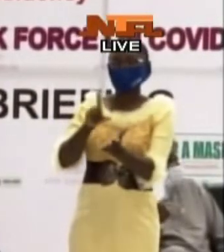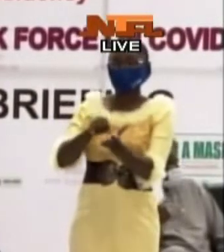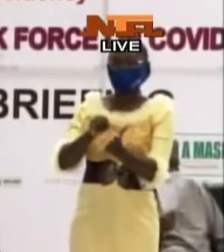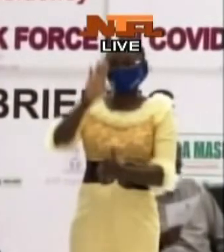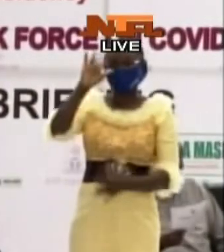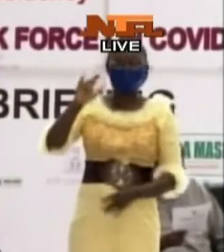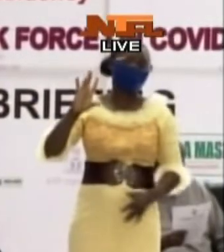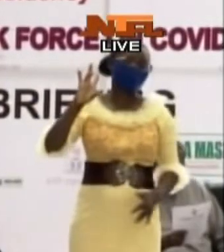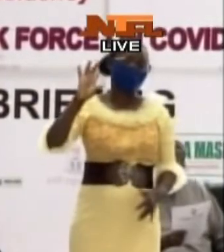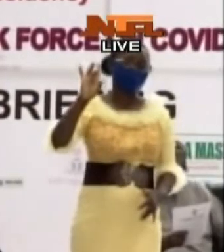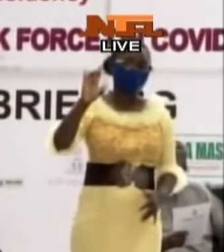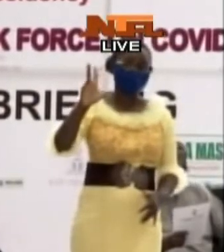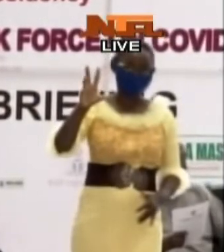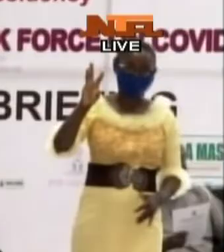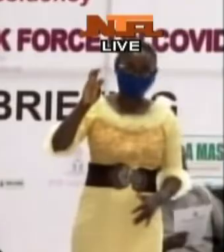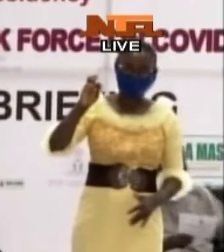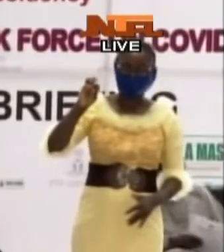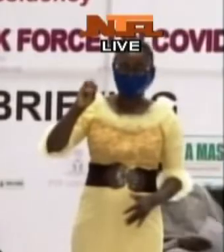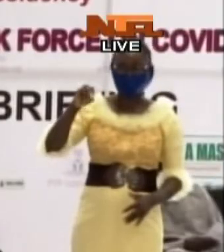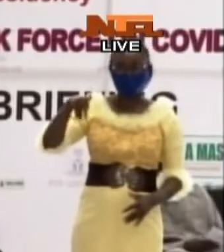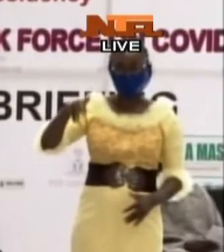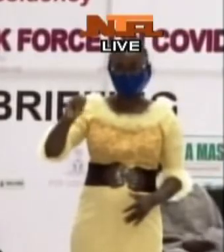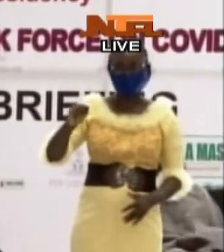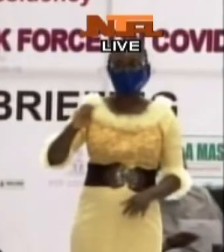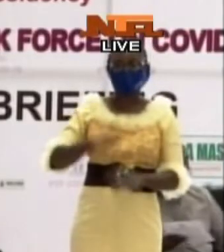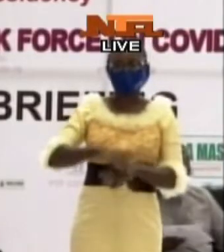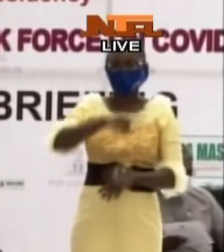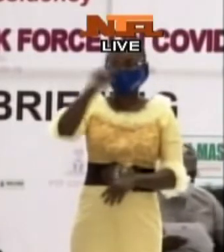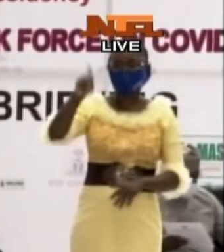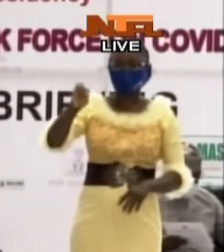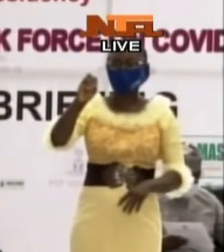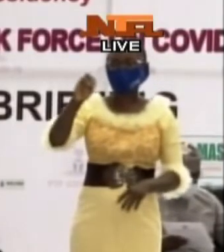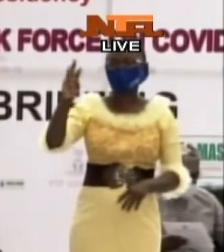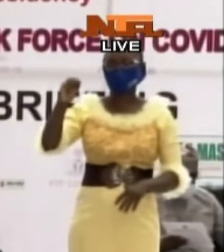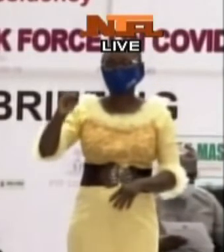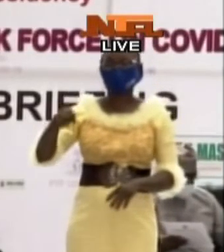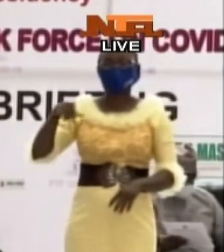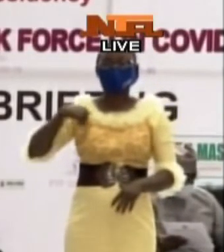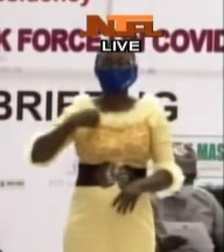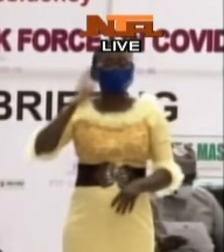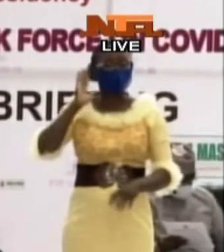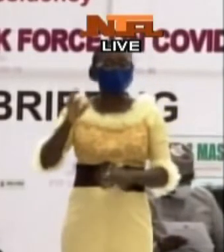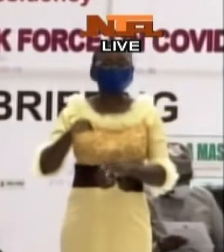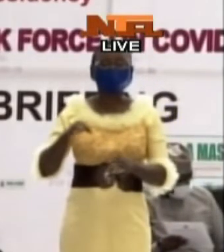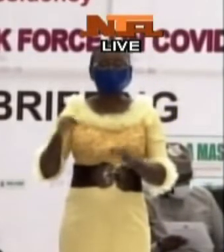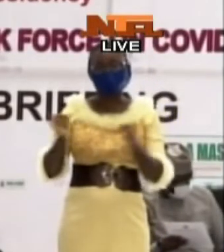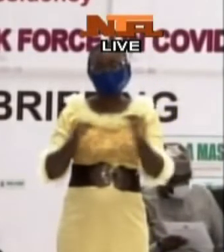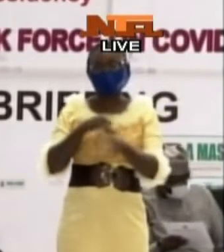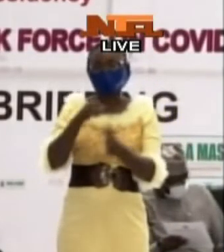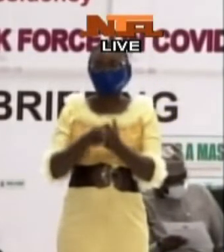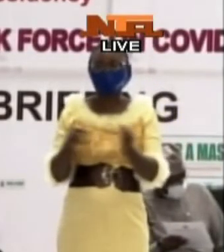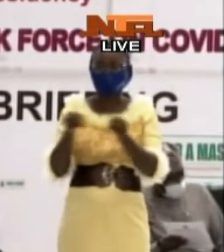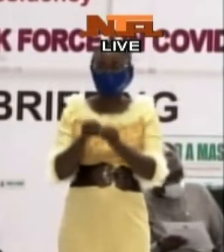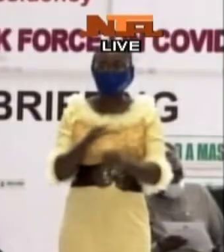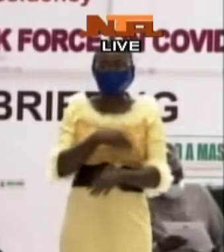8:30 tonight on the Zoom meeting. This will be further discussed and they will be displayed because the information is massive according to Mr. Chairman, so that you can